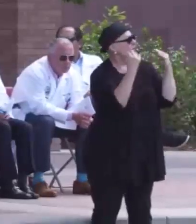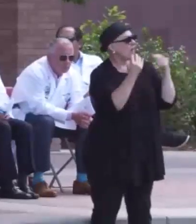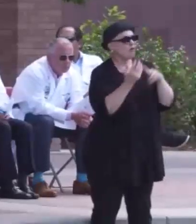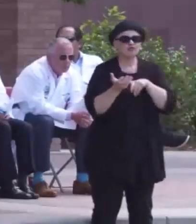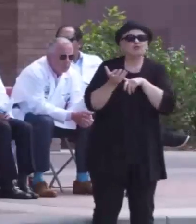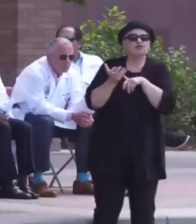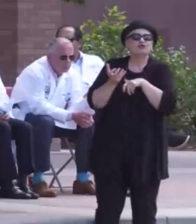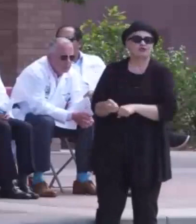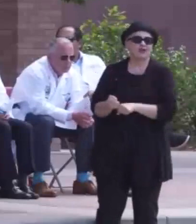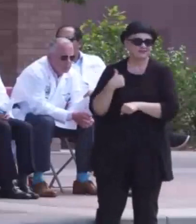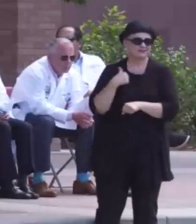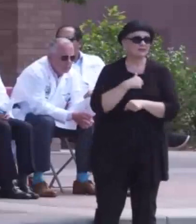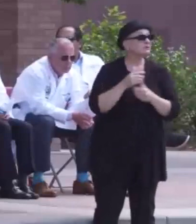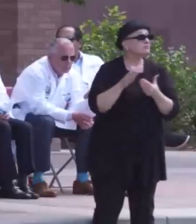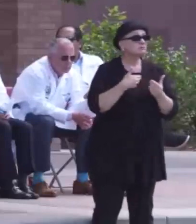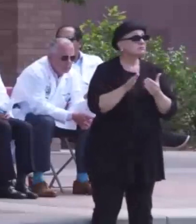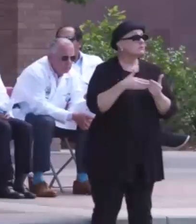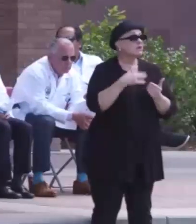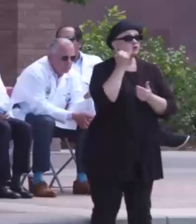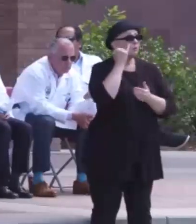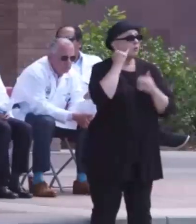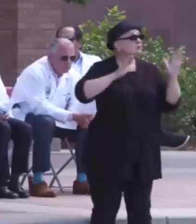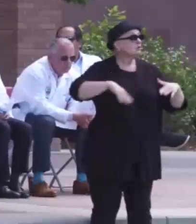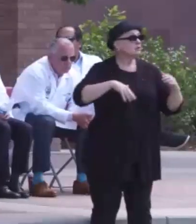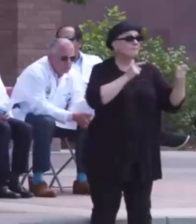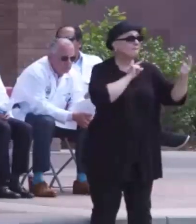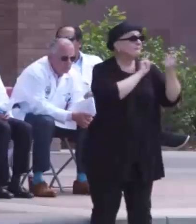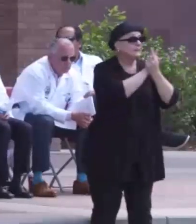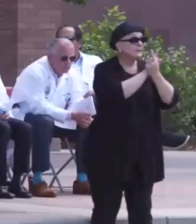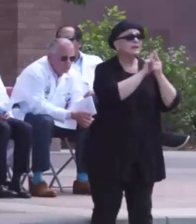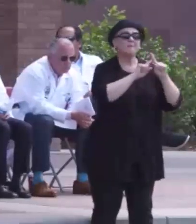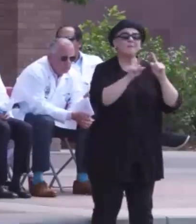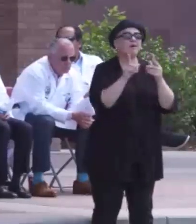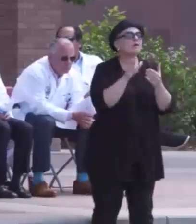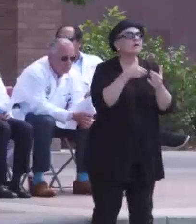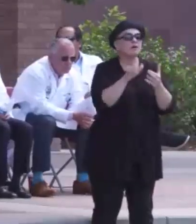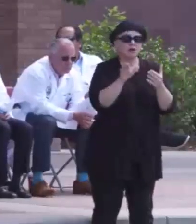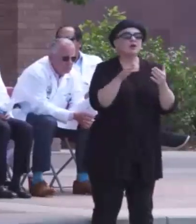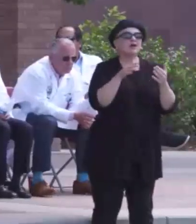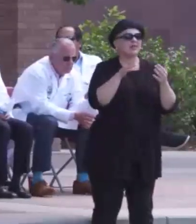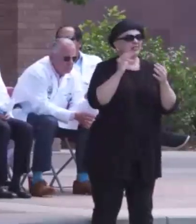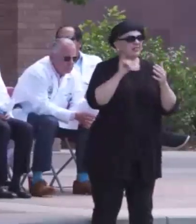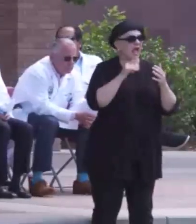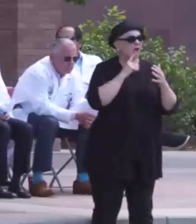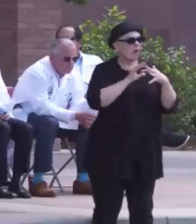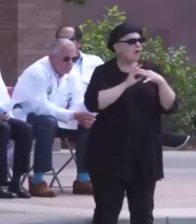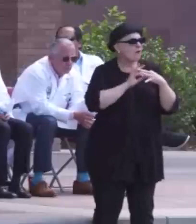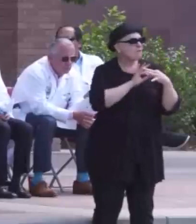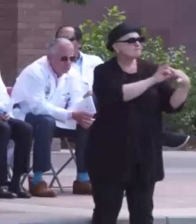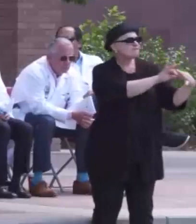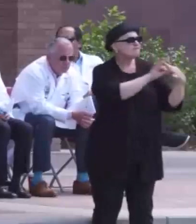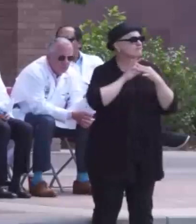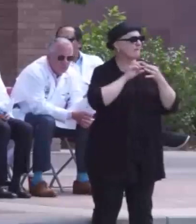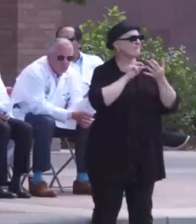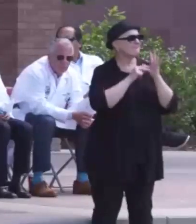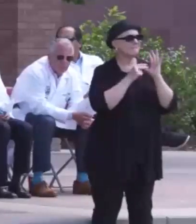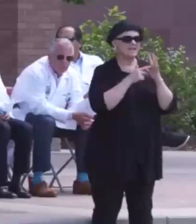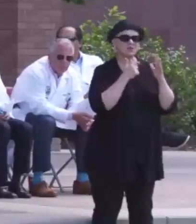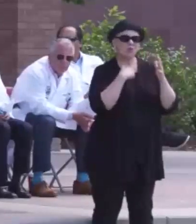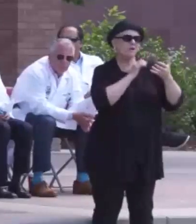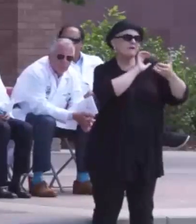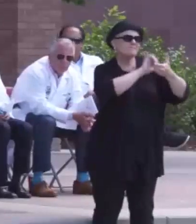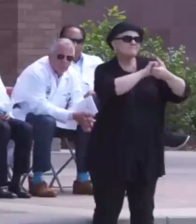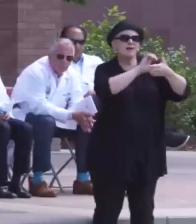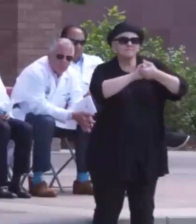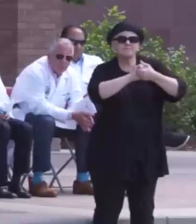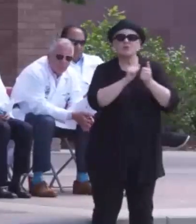yet. It's the belief in the relevance of our social compact with patients and the public. The idea